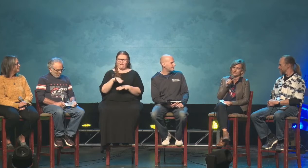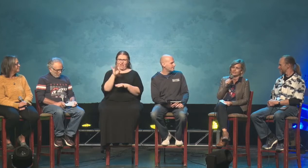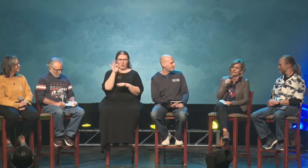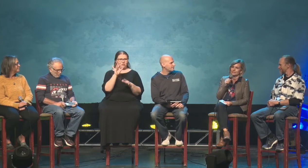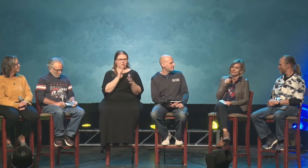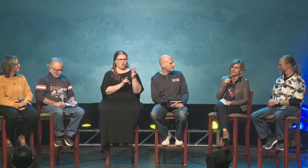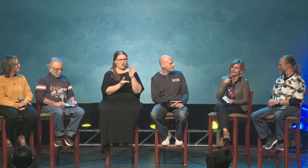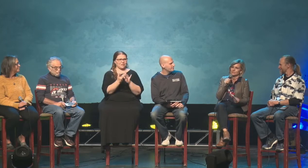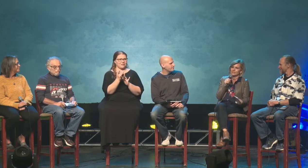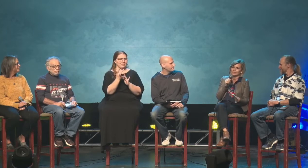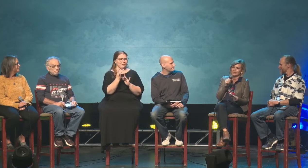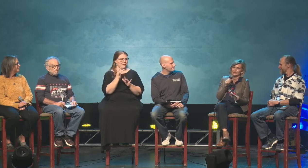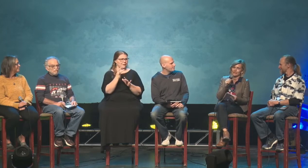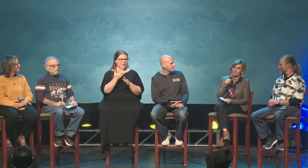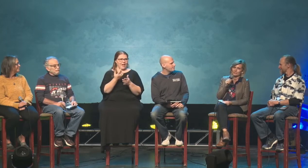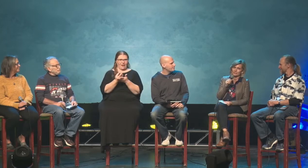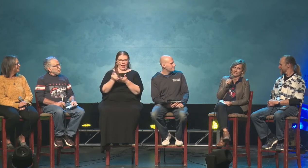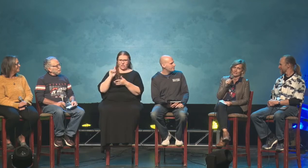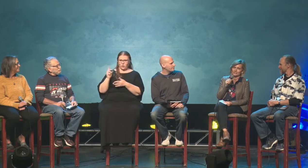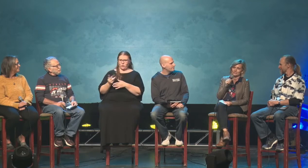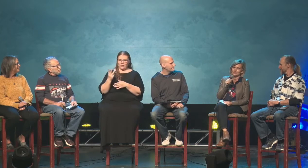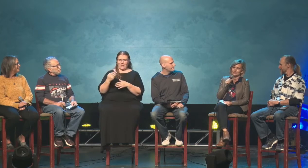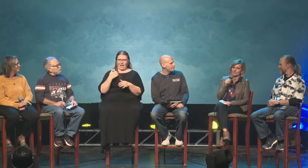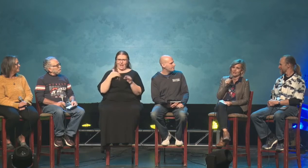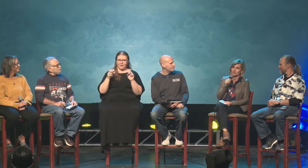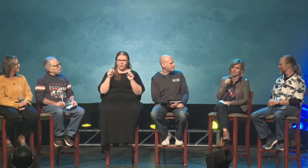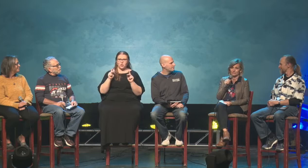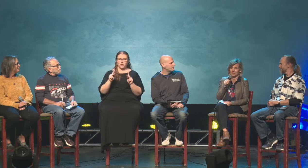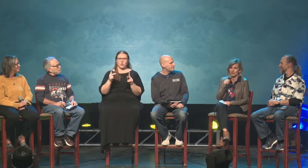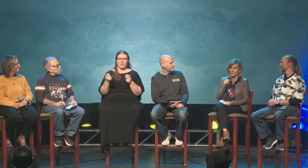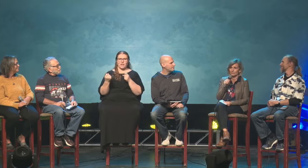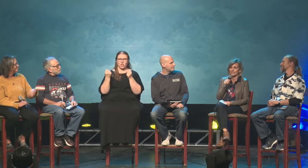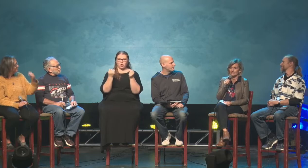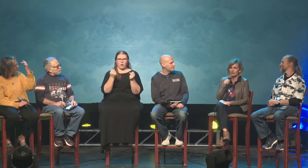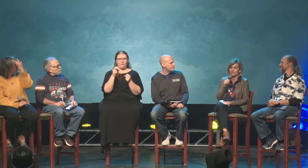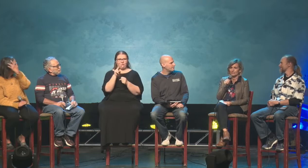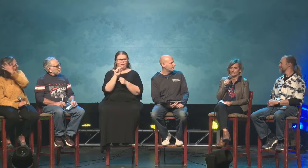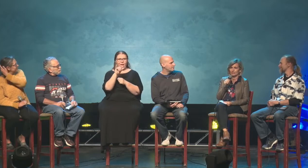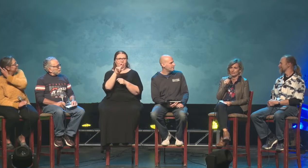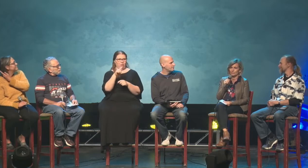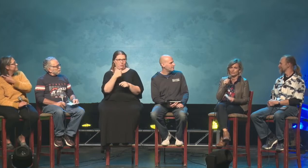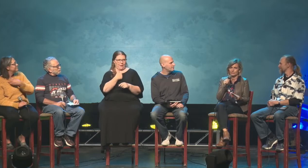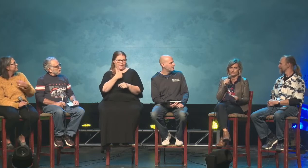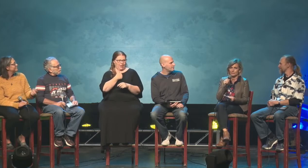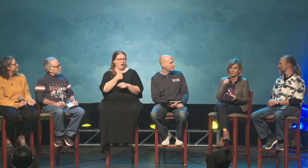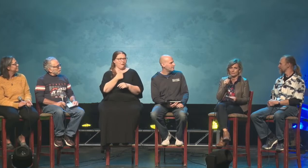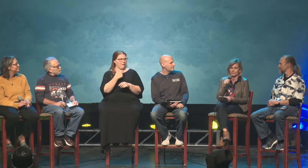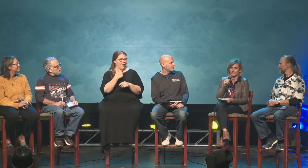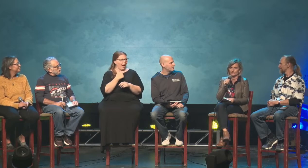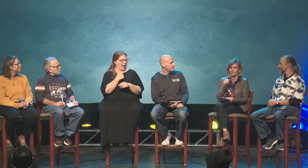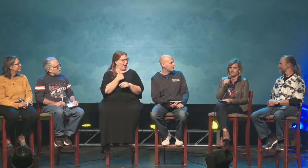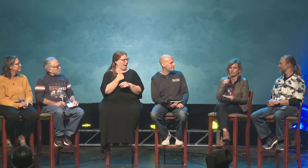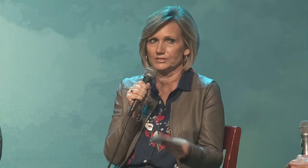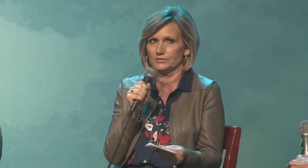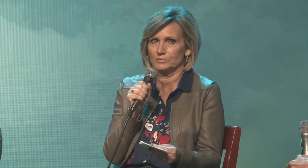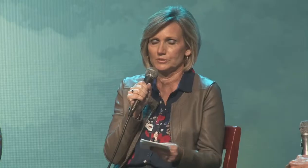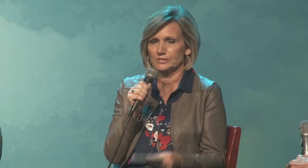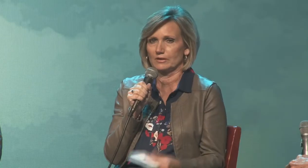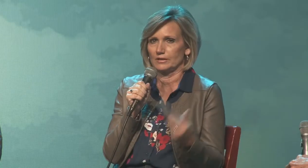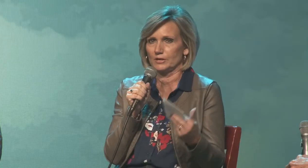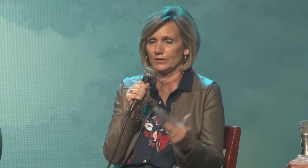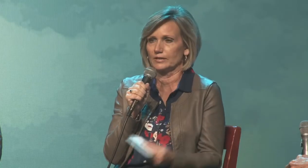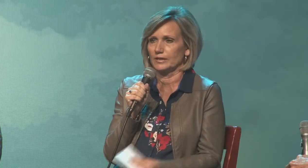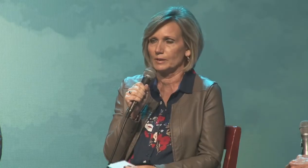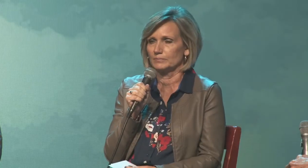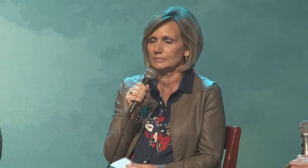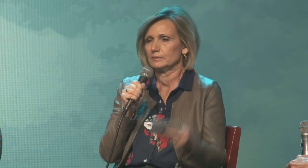Jesus. And last Wednesday, I had the opportunity to drive up to Vail by myself, and I'm one of those people that when I get in the car, I turn the music